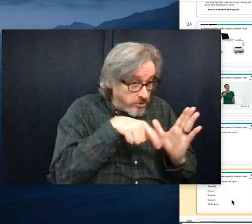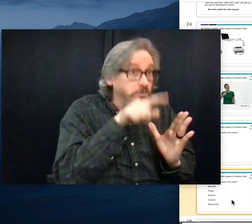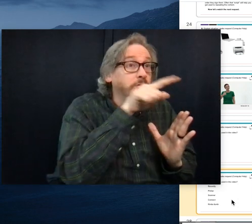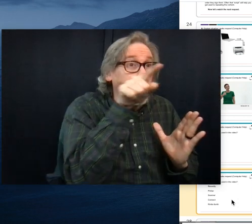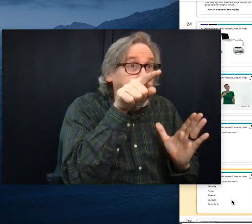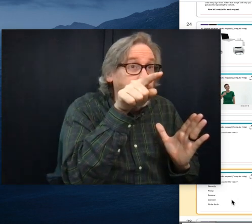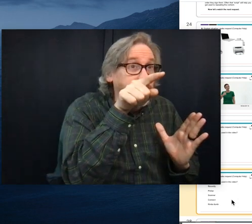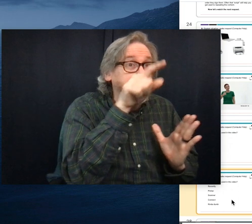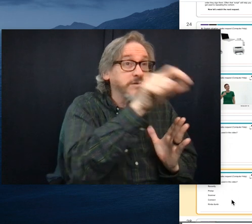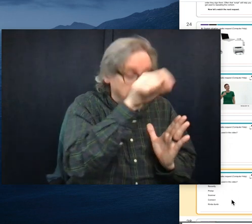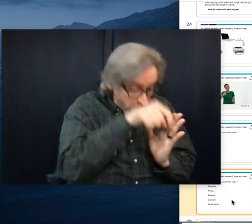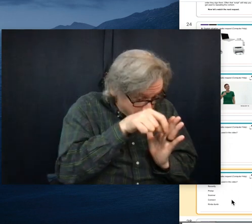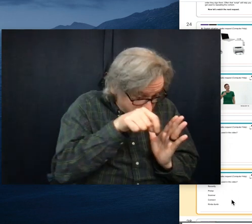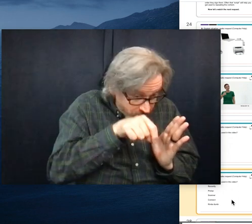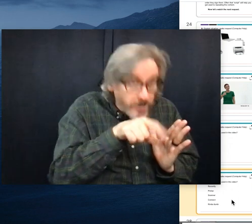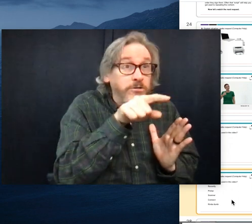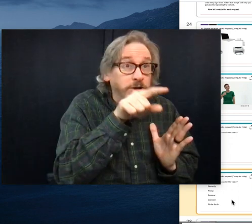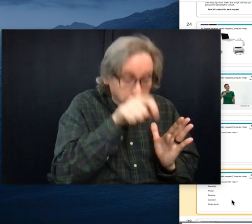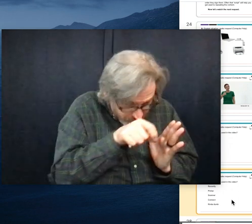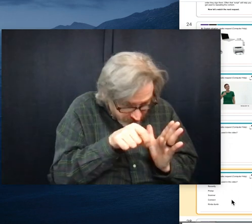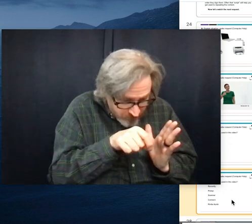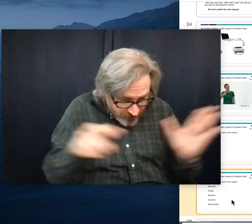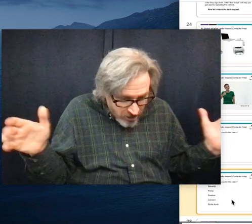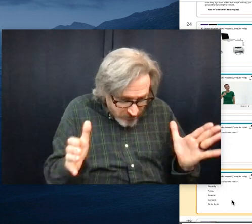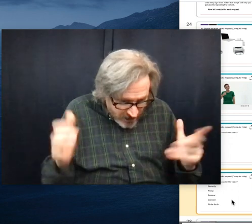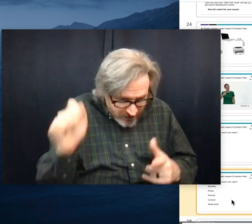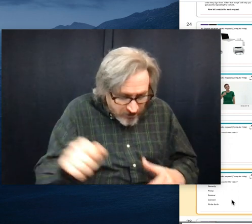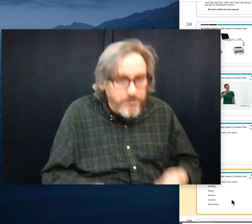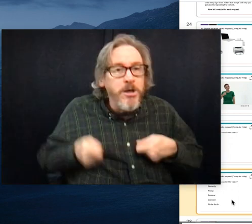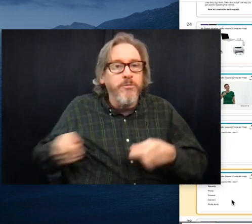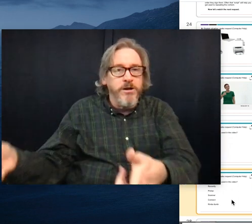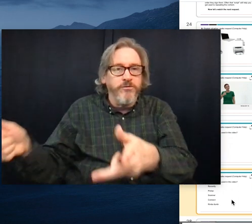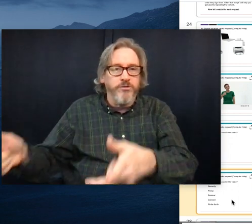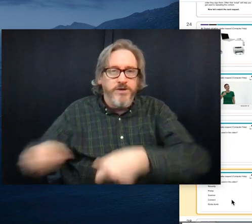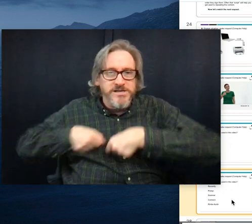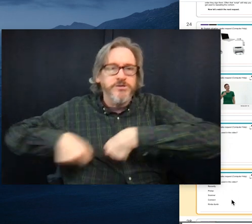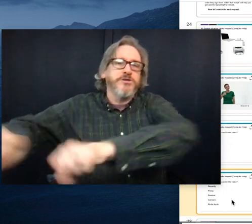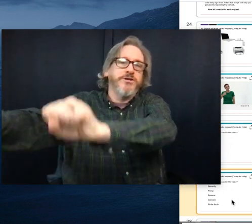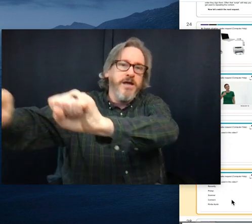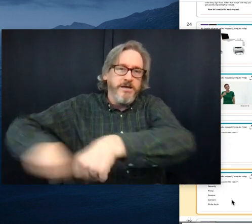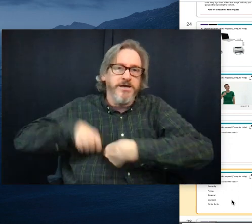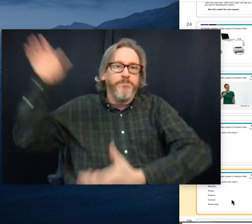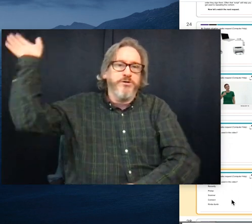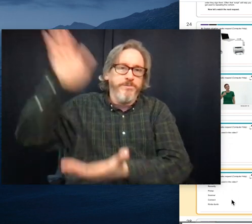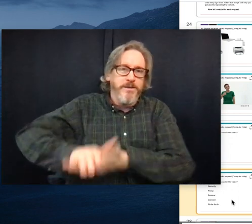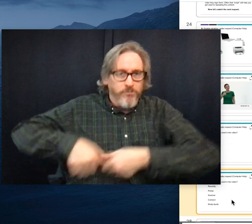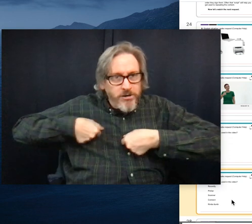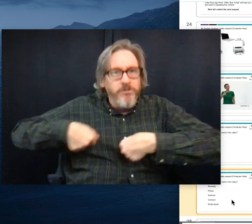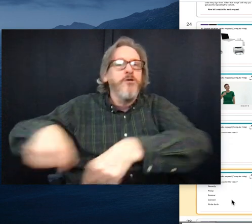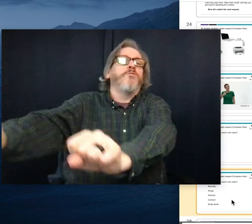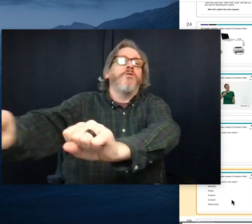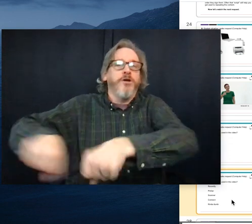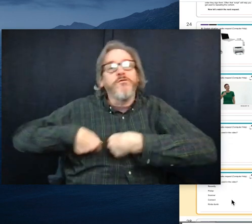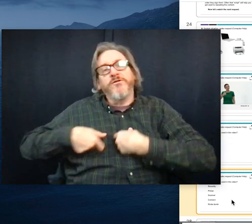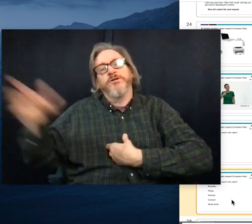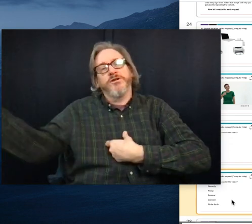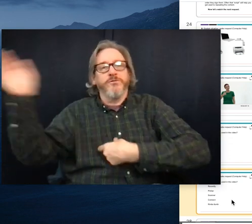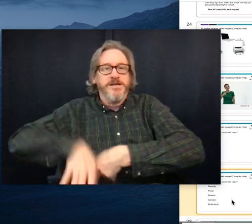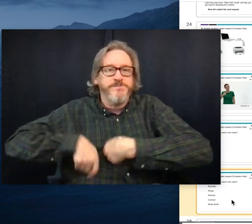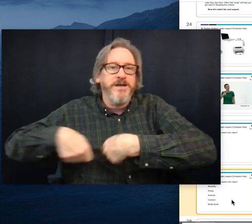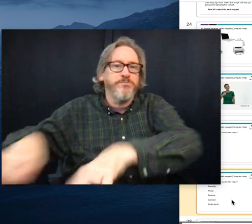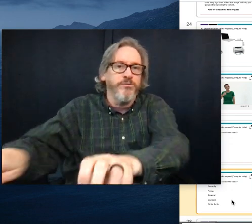like, look at what the letters are there, put them in here, put them there, lock it all up, run it through the press, ink it, put the paper on, roll it